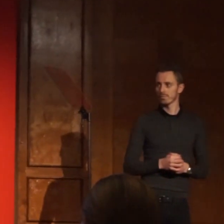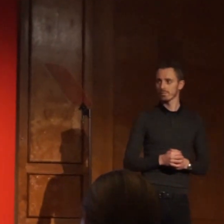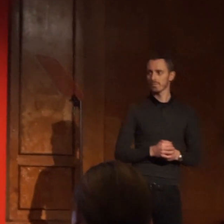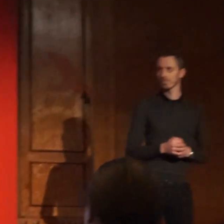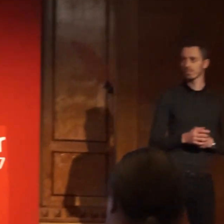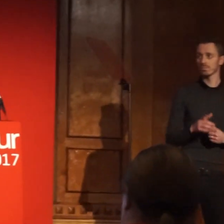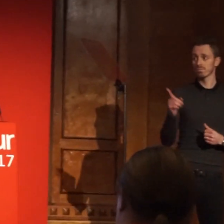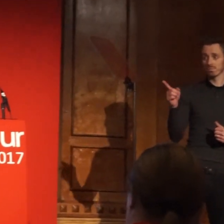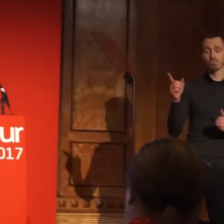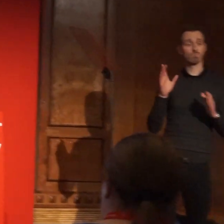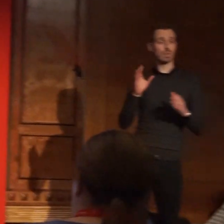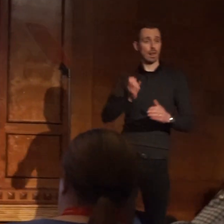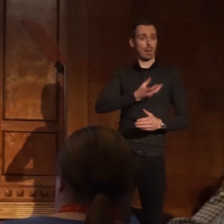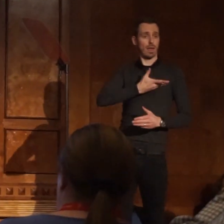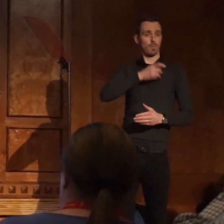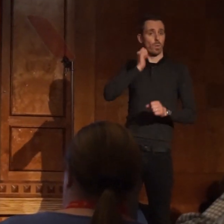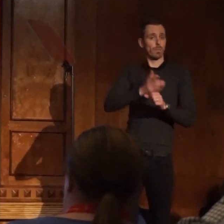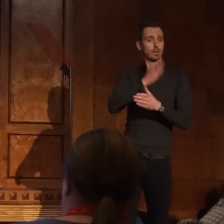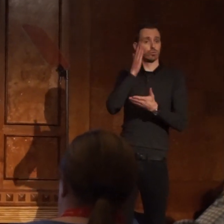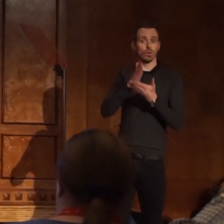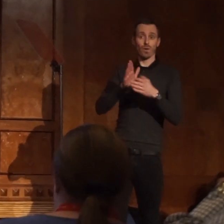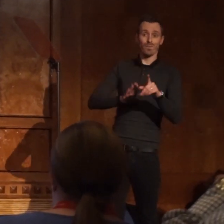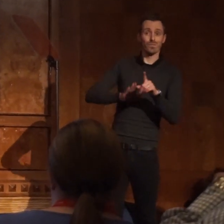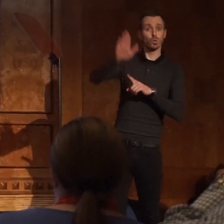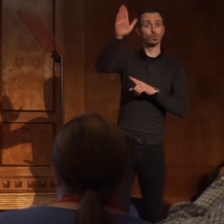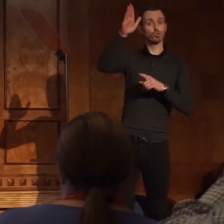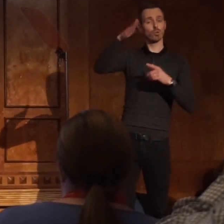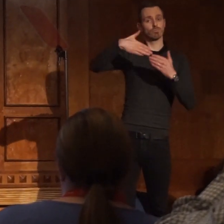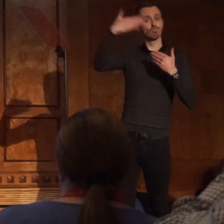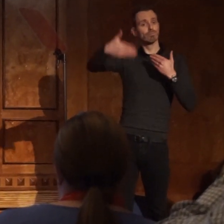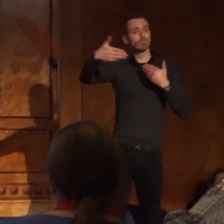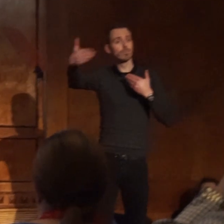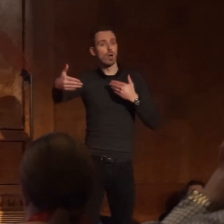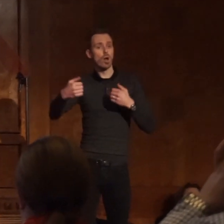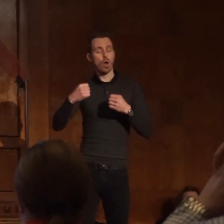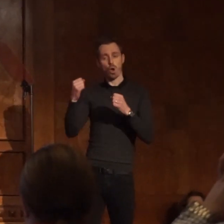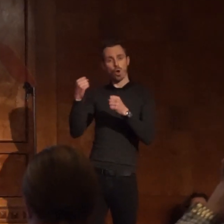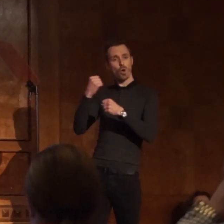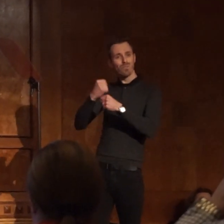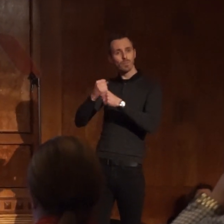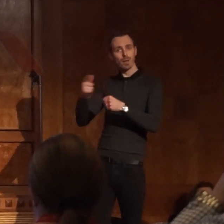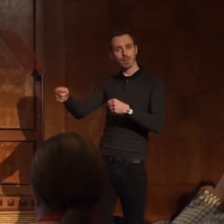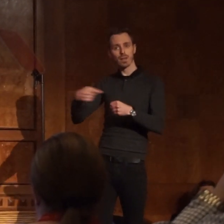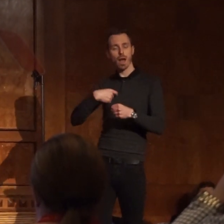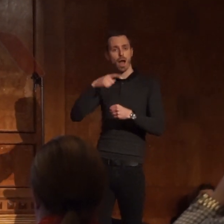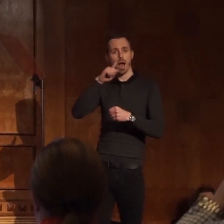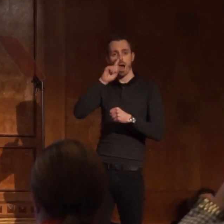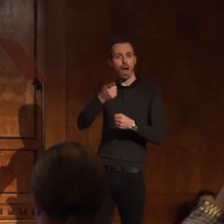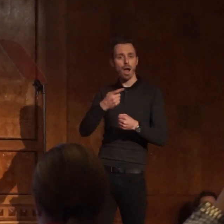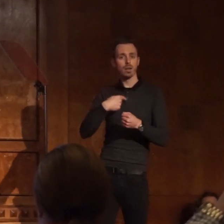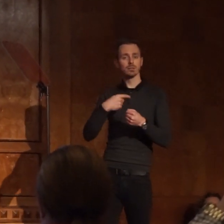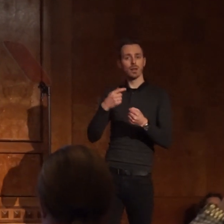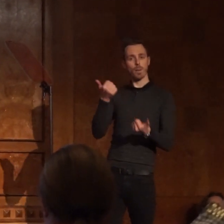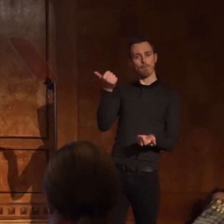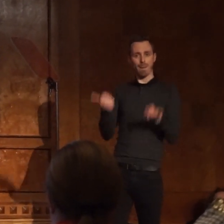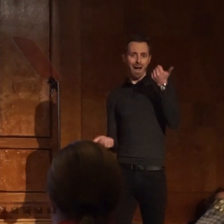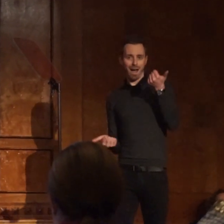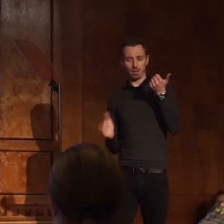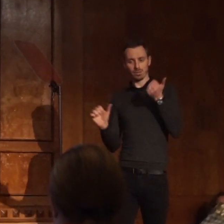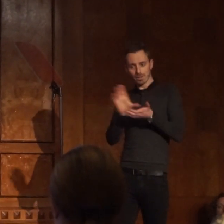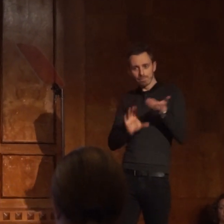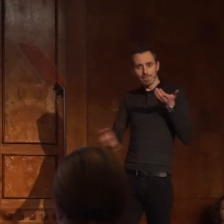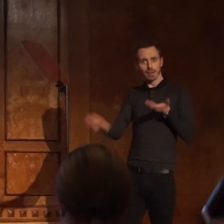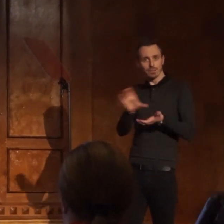We will ensure that future governments are unable to bias their investment plans so heavily against the majority of the